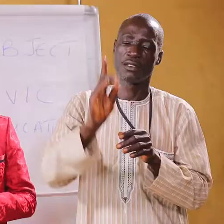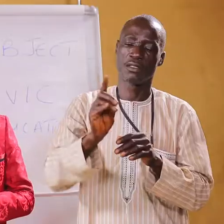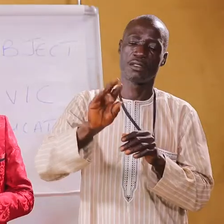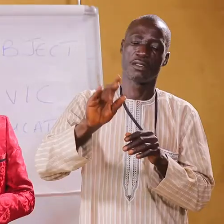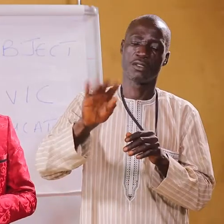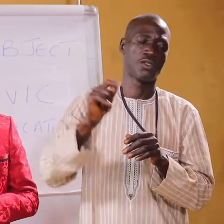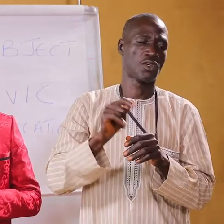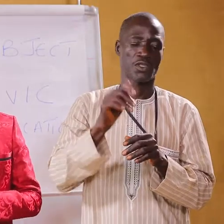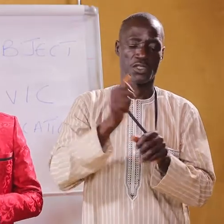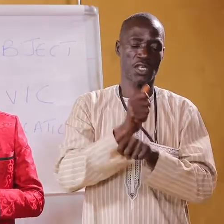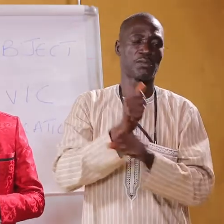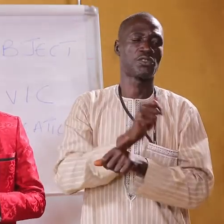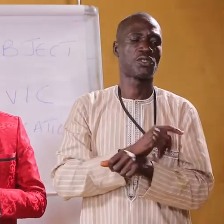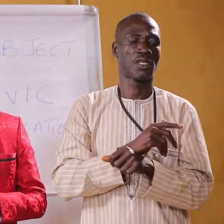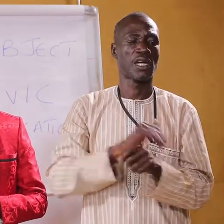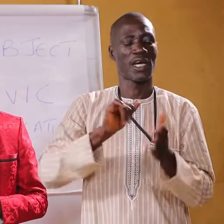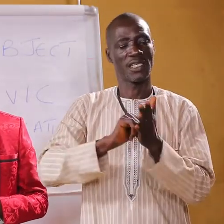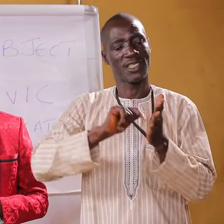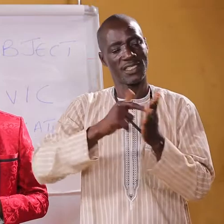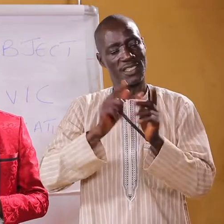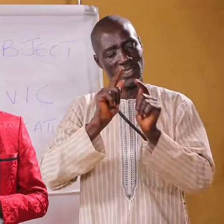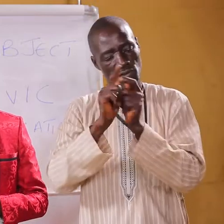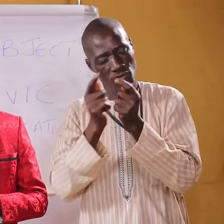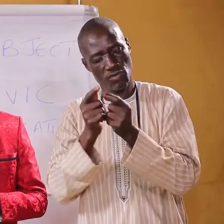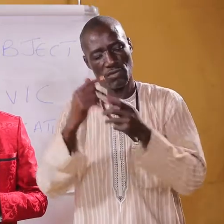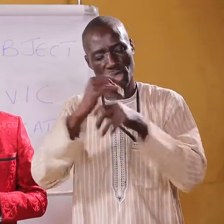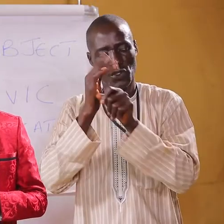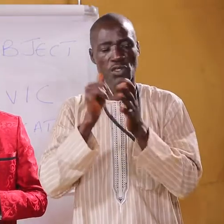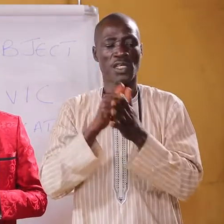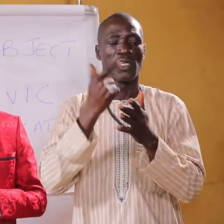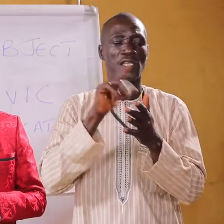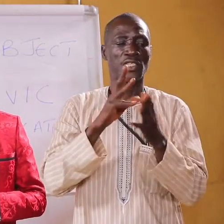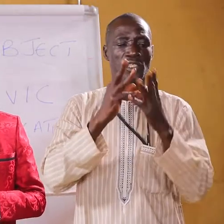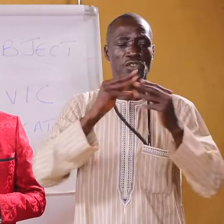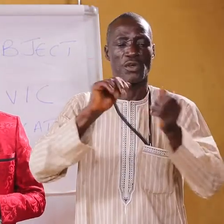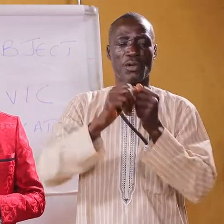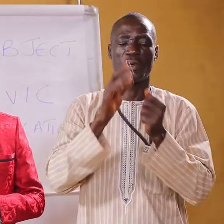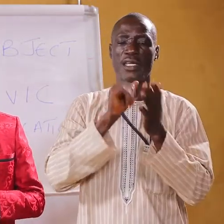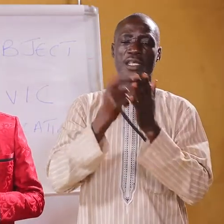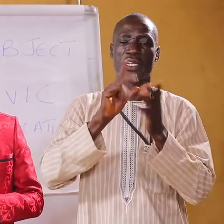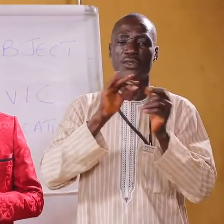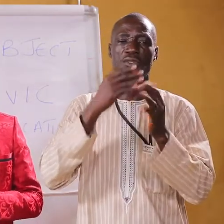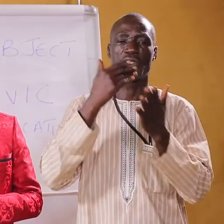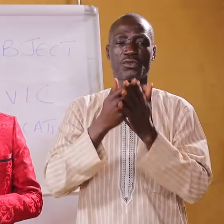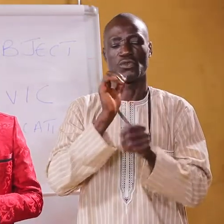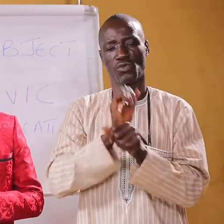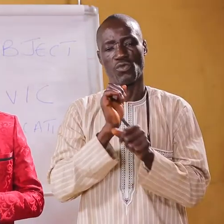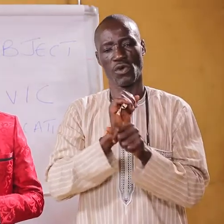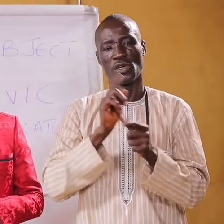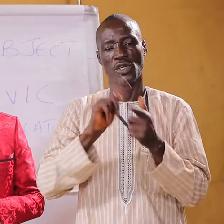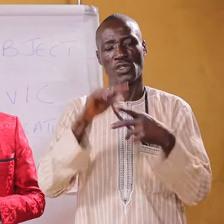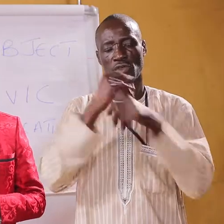So it simply means that civil society organizations are doing a very good job in regards to